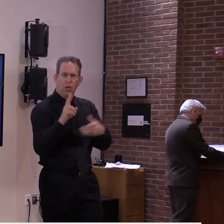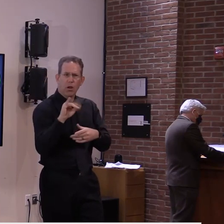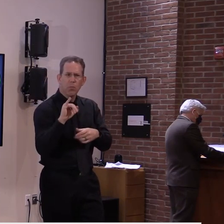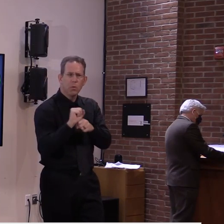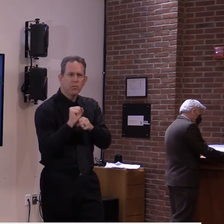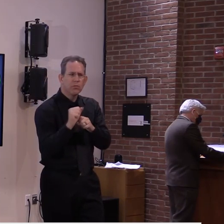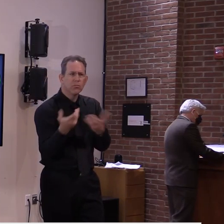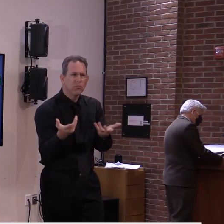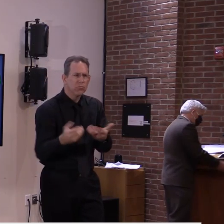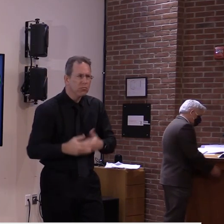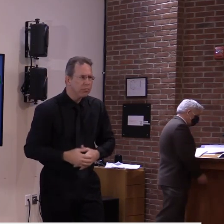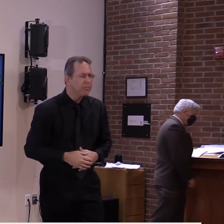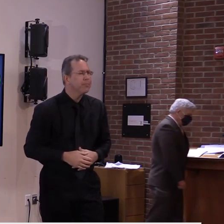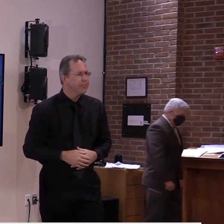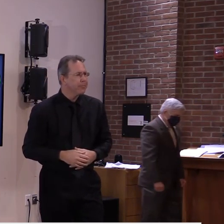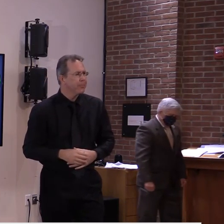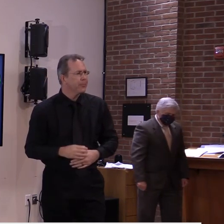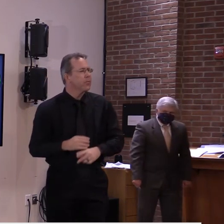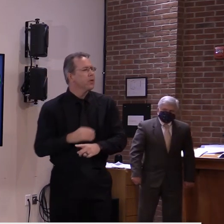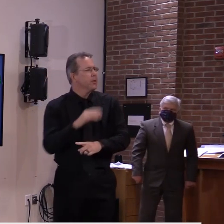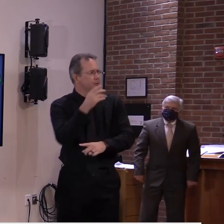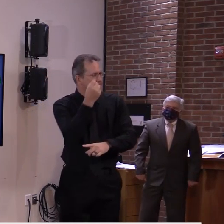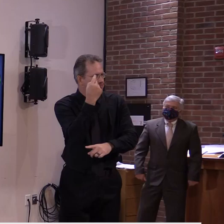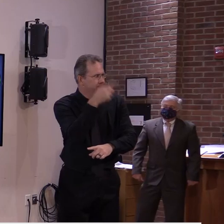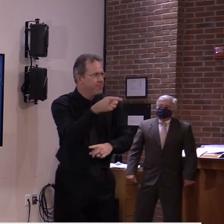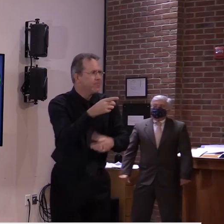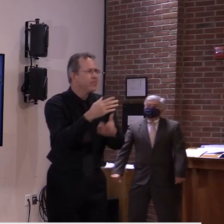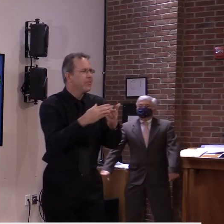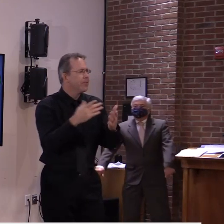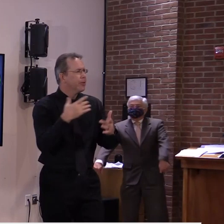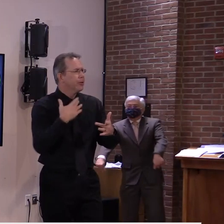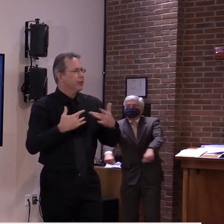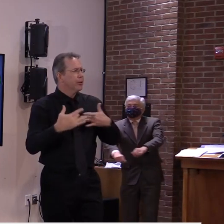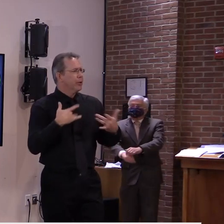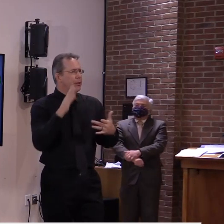concerned about the number of those who are